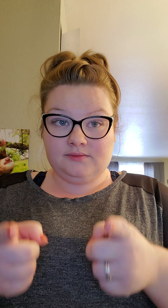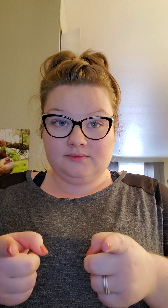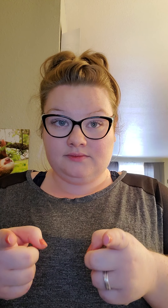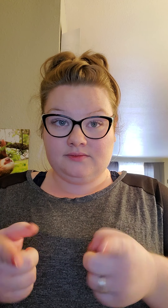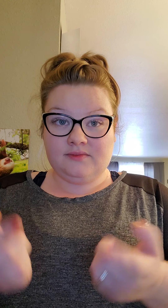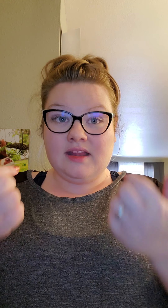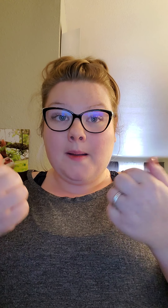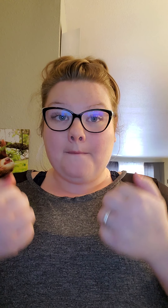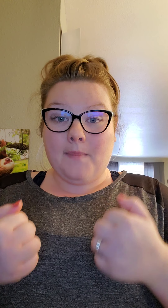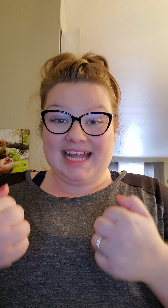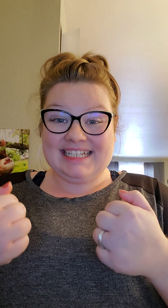Bite.